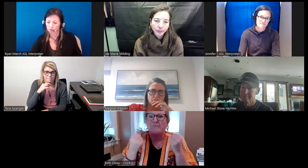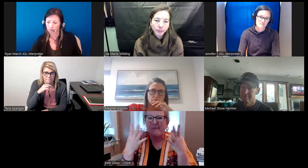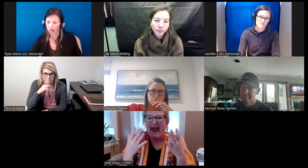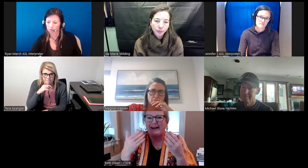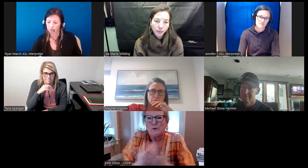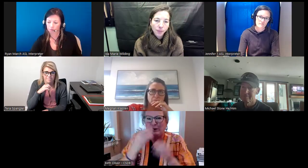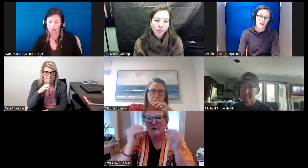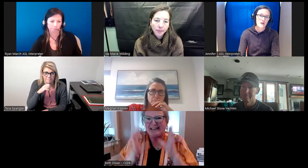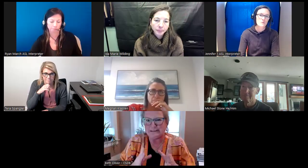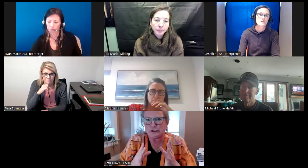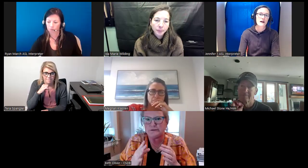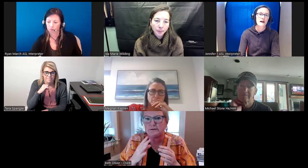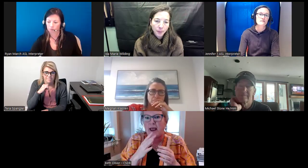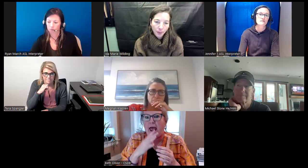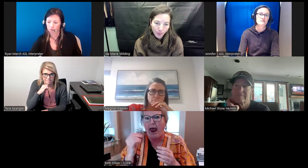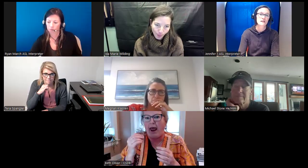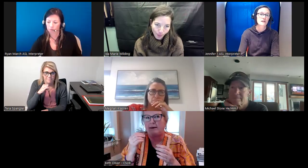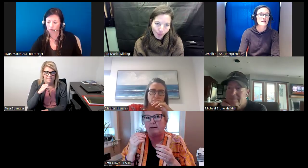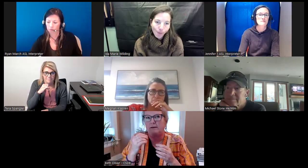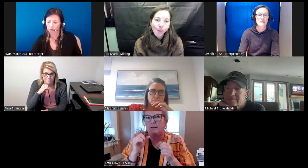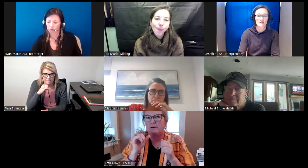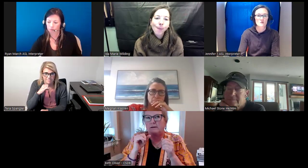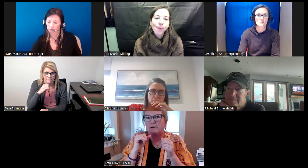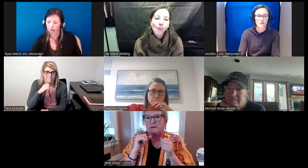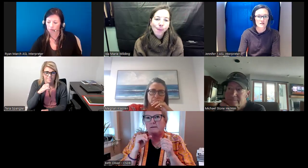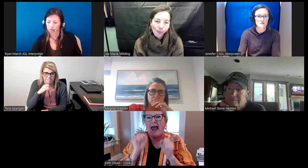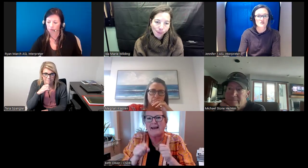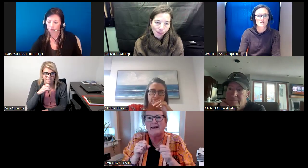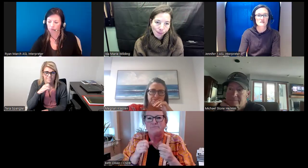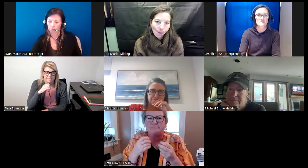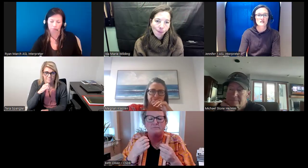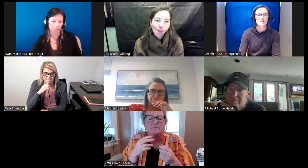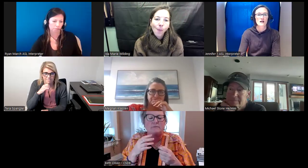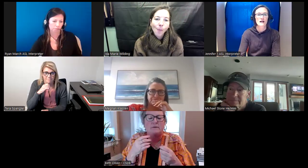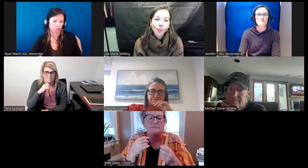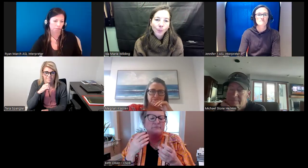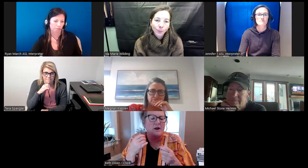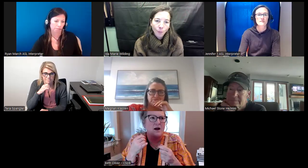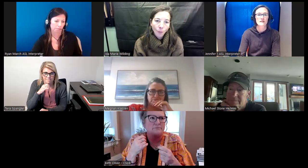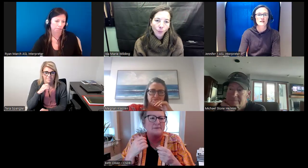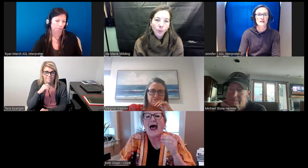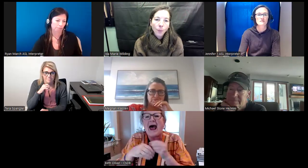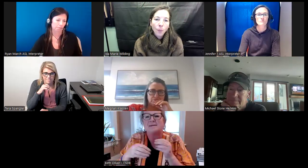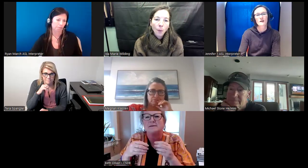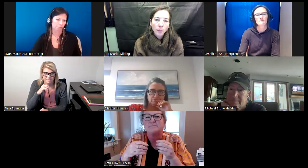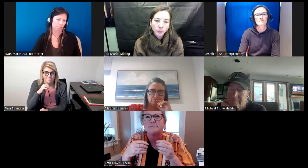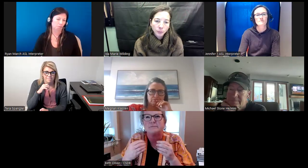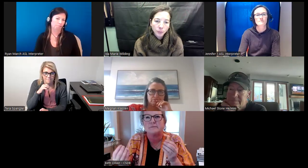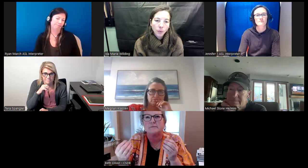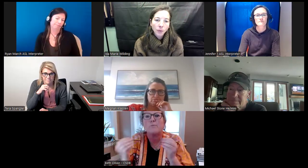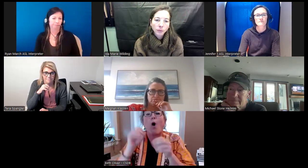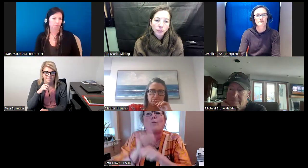Um, and we do have, again, many of those brand new teachers that can,